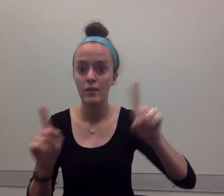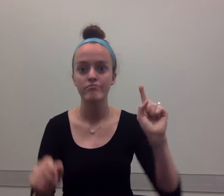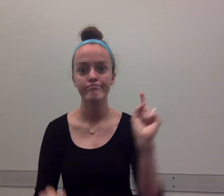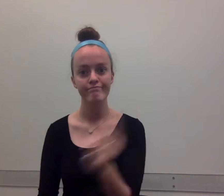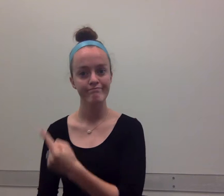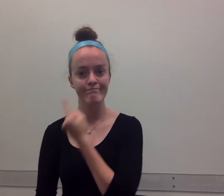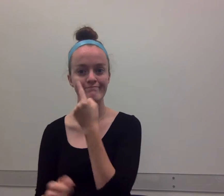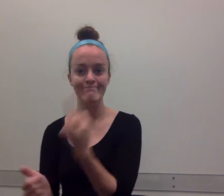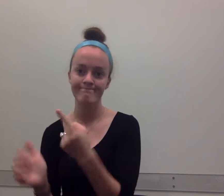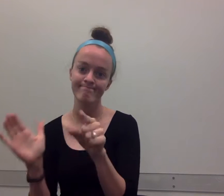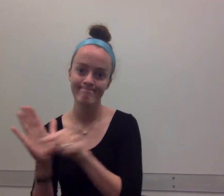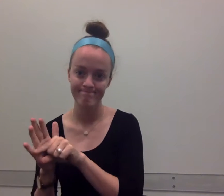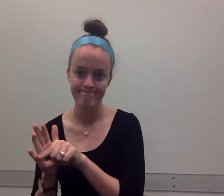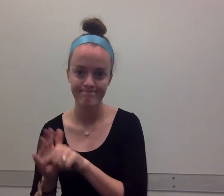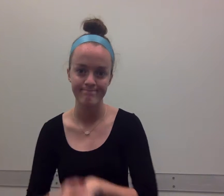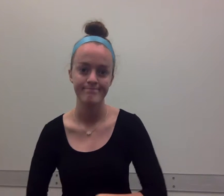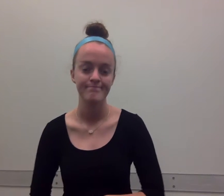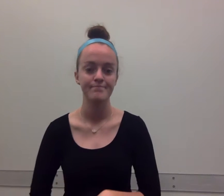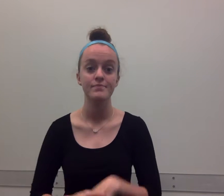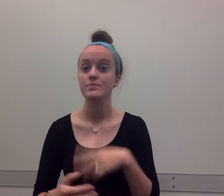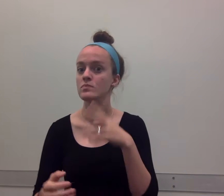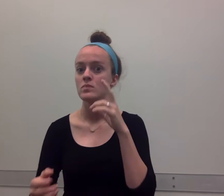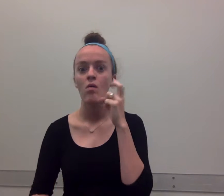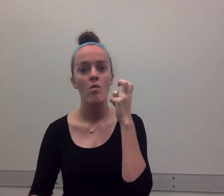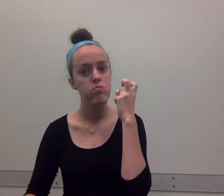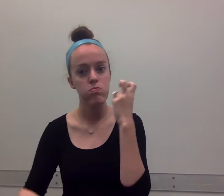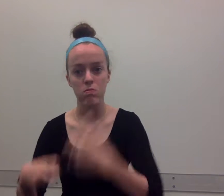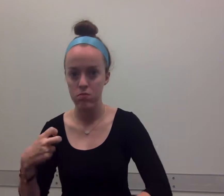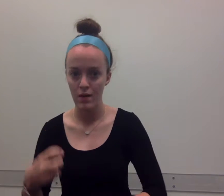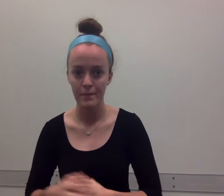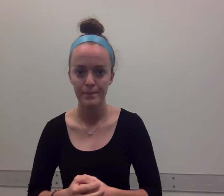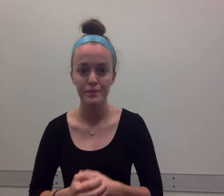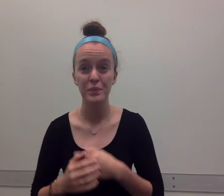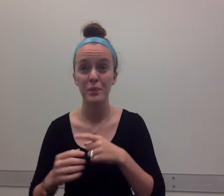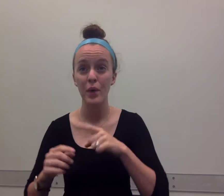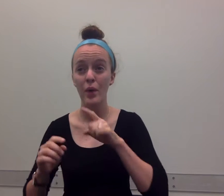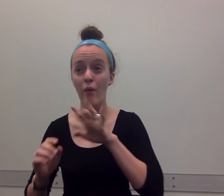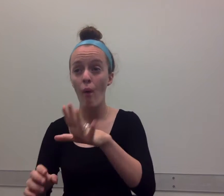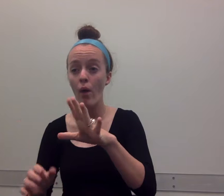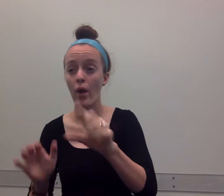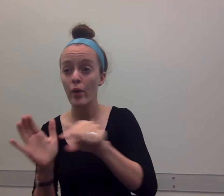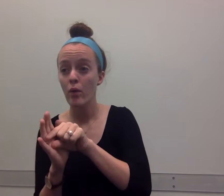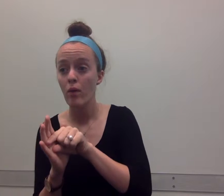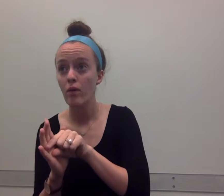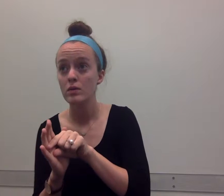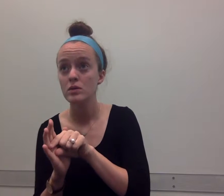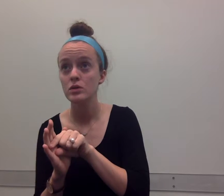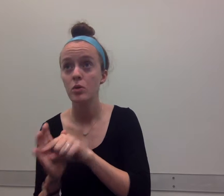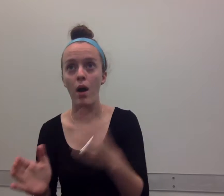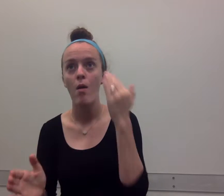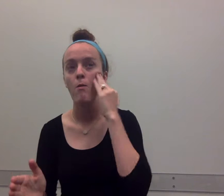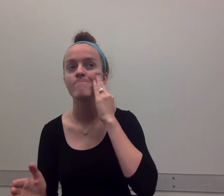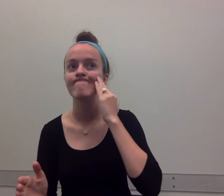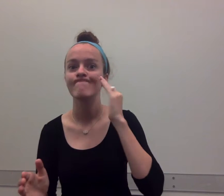test grade. It was difficult, especially when you don't get your grades back for a month after you take the test. We start our